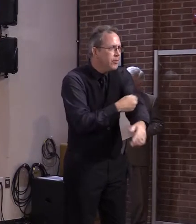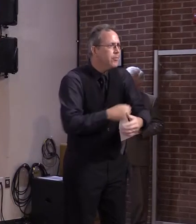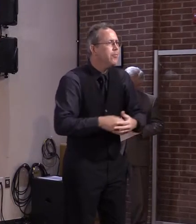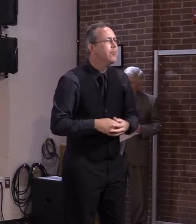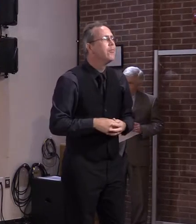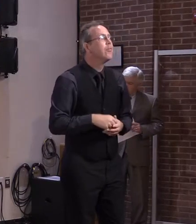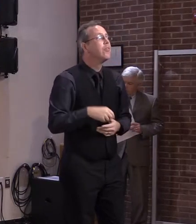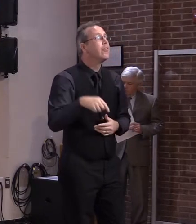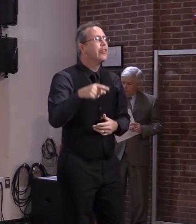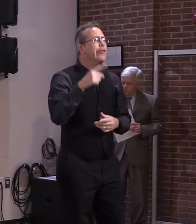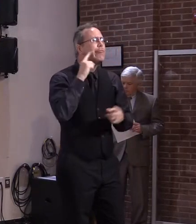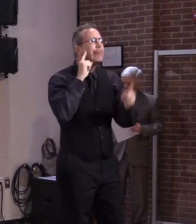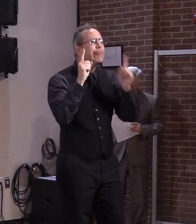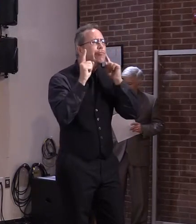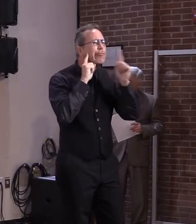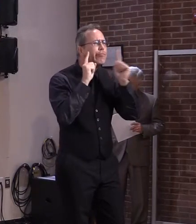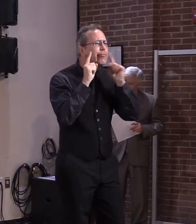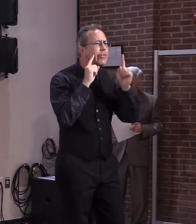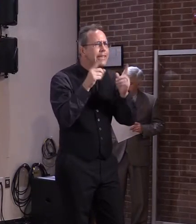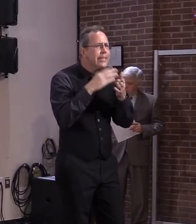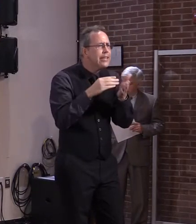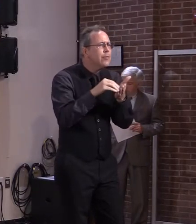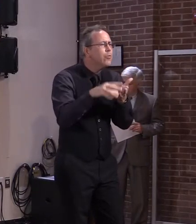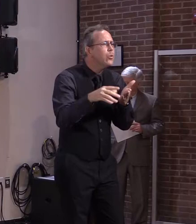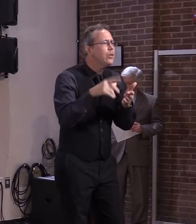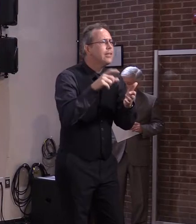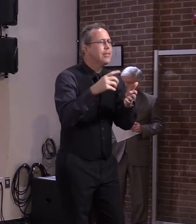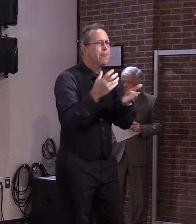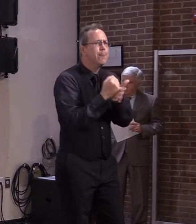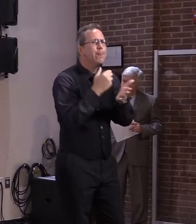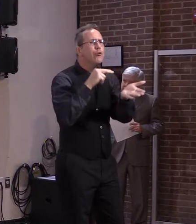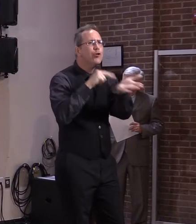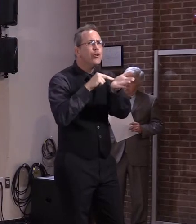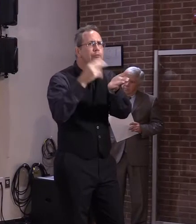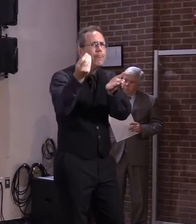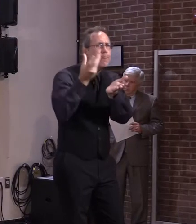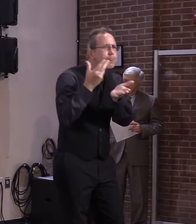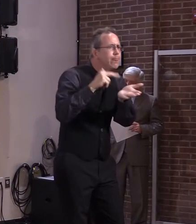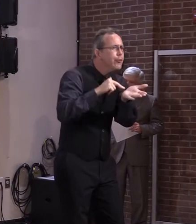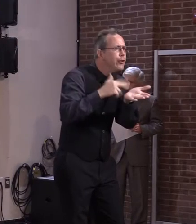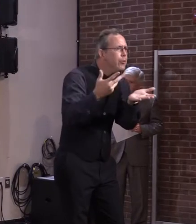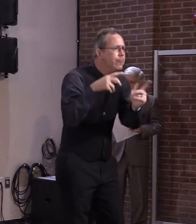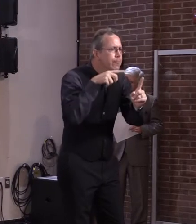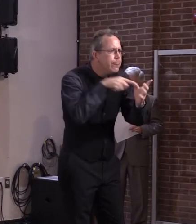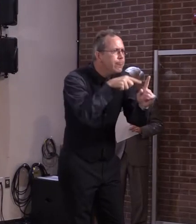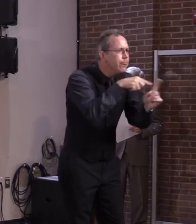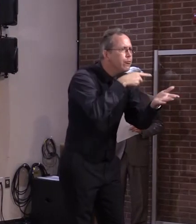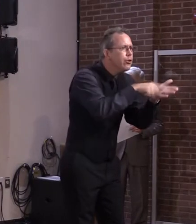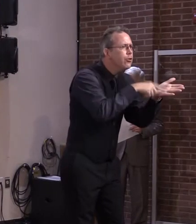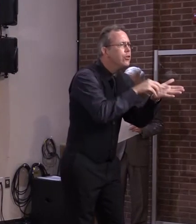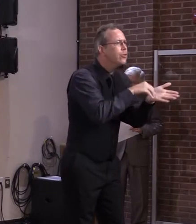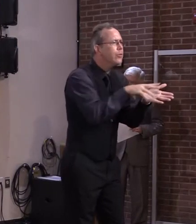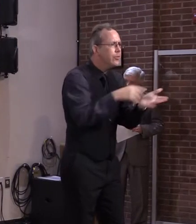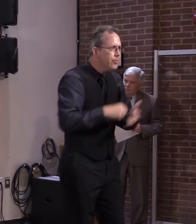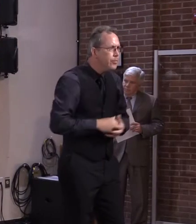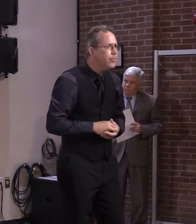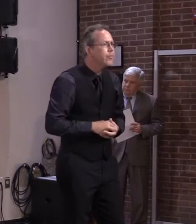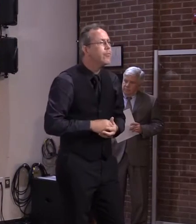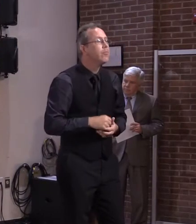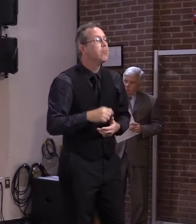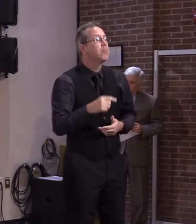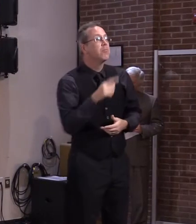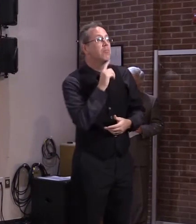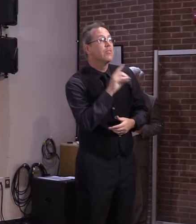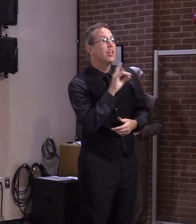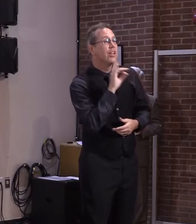students. One of them said, "Right now, close contacts are missing between 8 to 10 days of learning and spending up to 12 days in quarantining